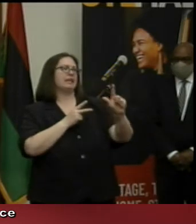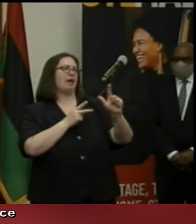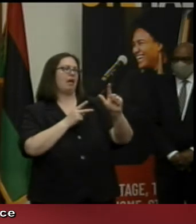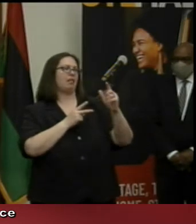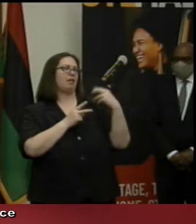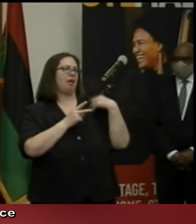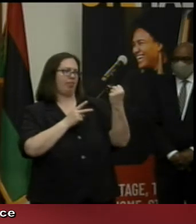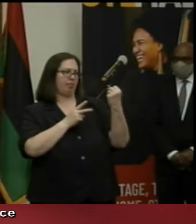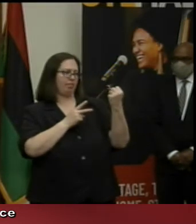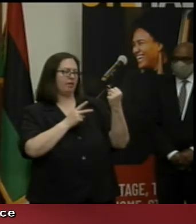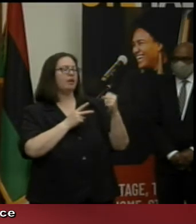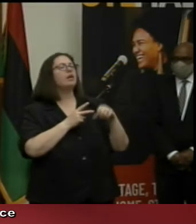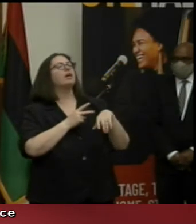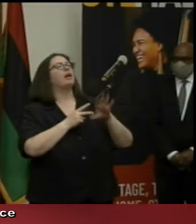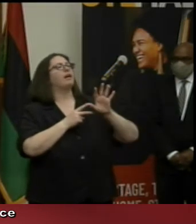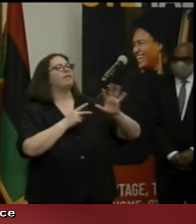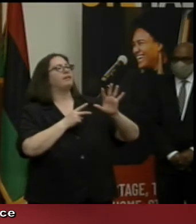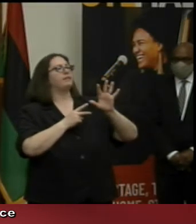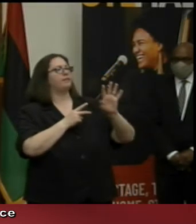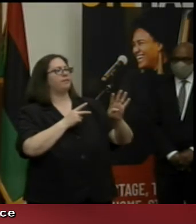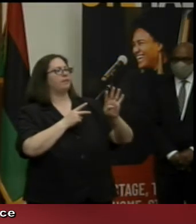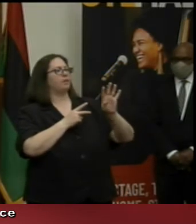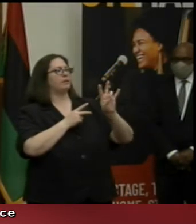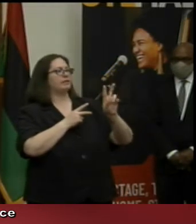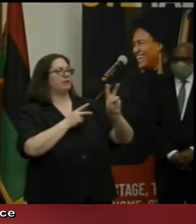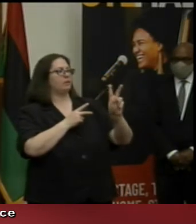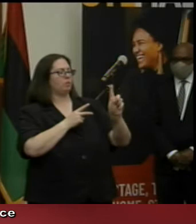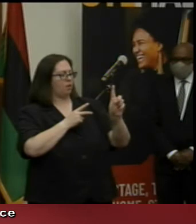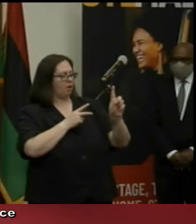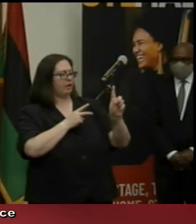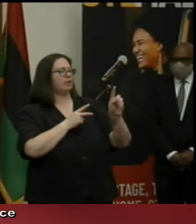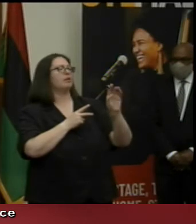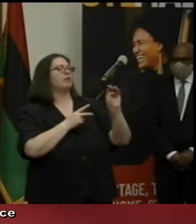at 5471 Martin Luther King Jr. Drive.